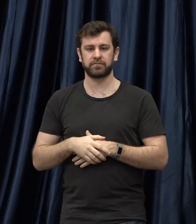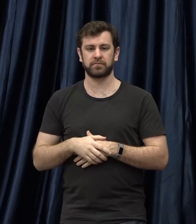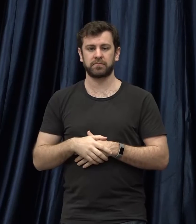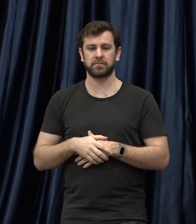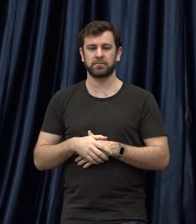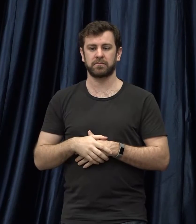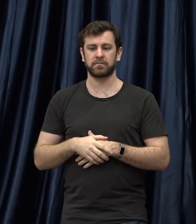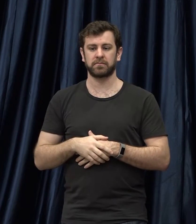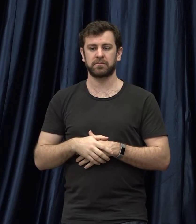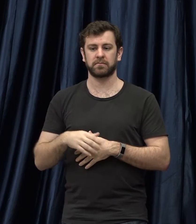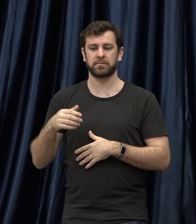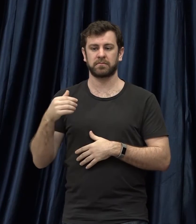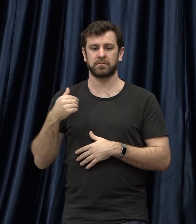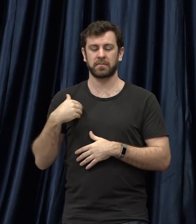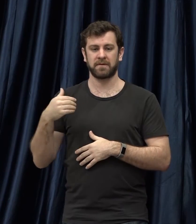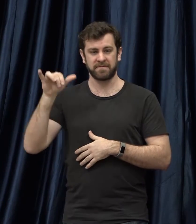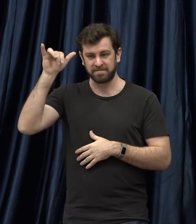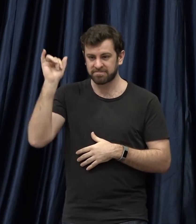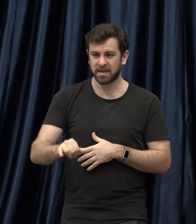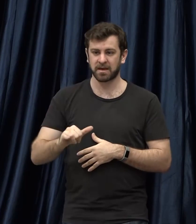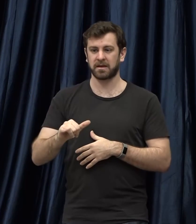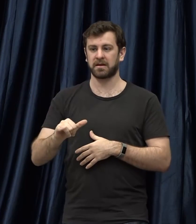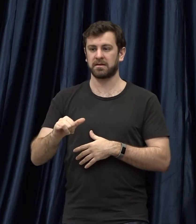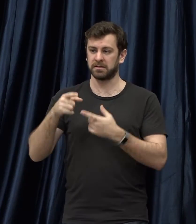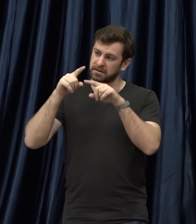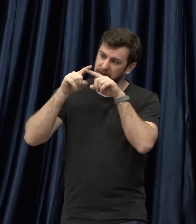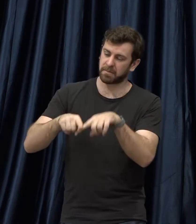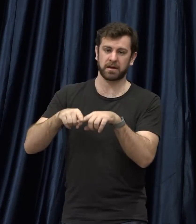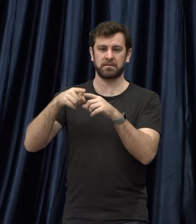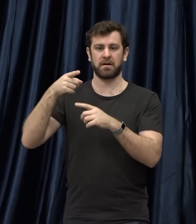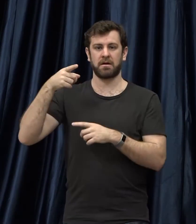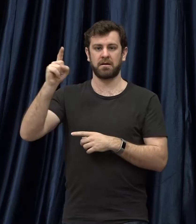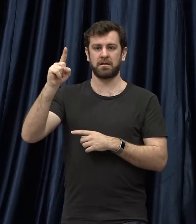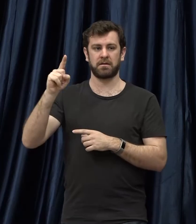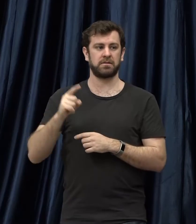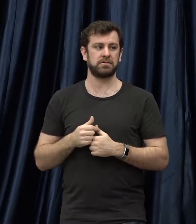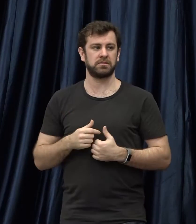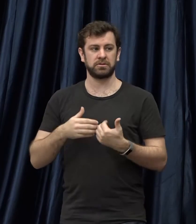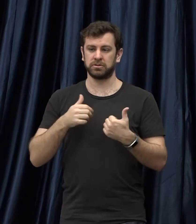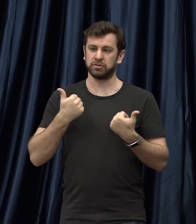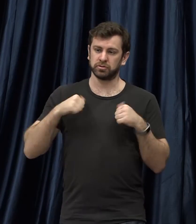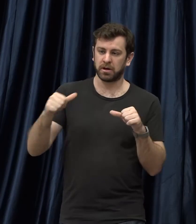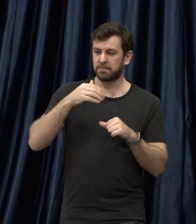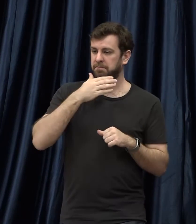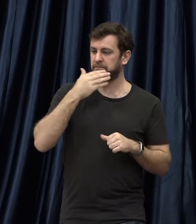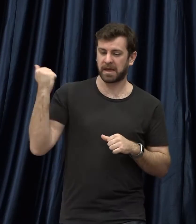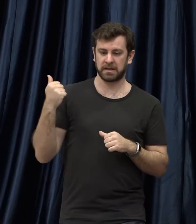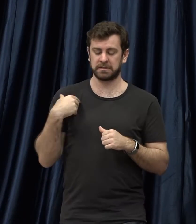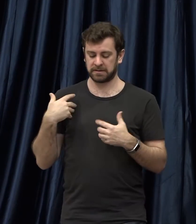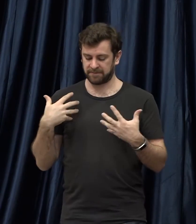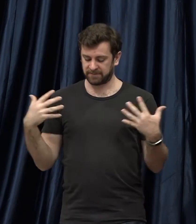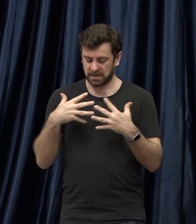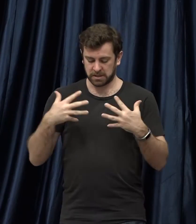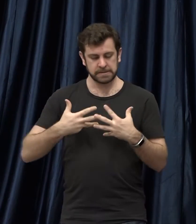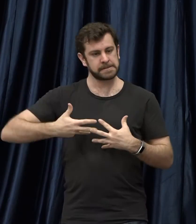that tawakkul, to depend upon Allah, to try best to take fear out of our